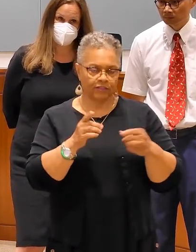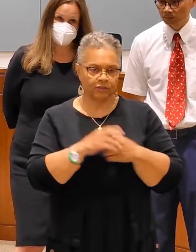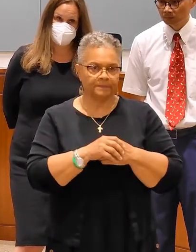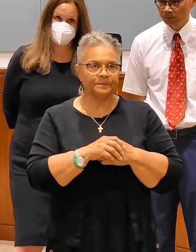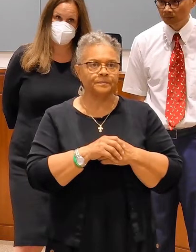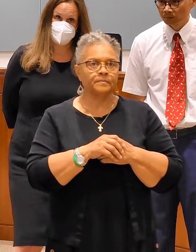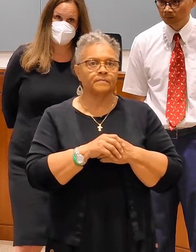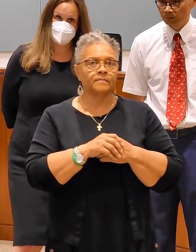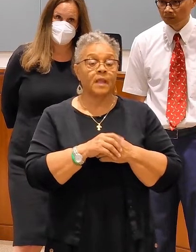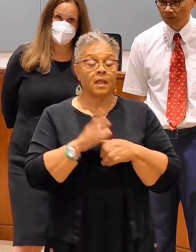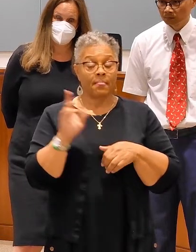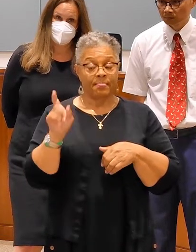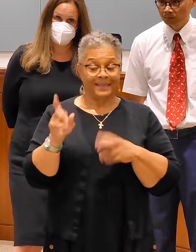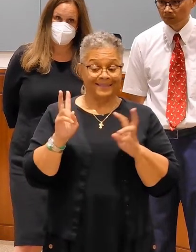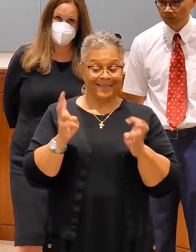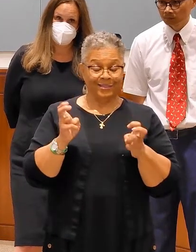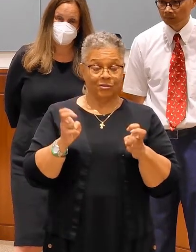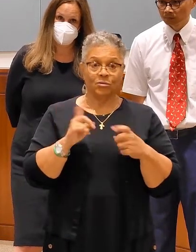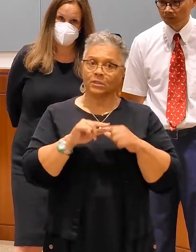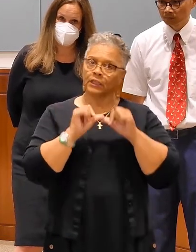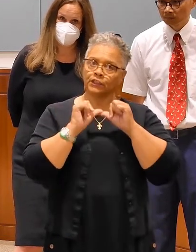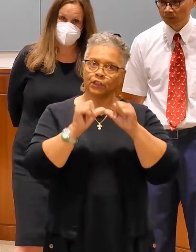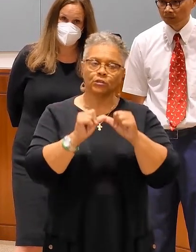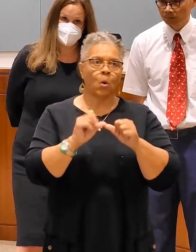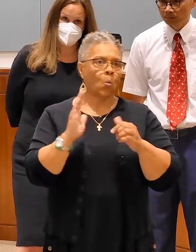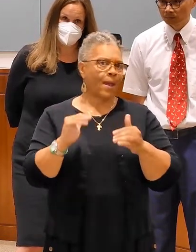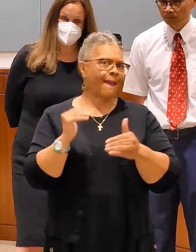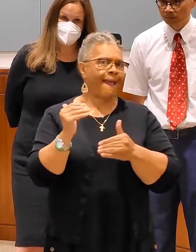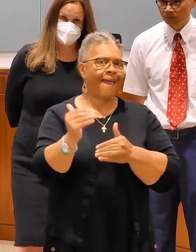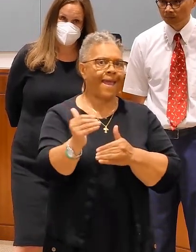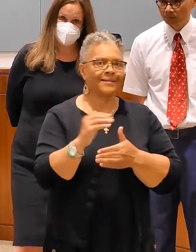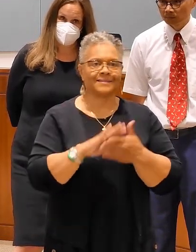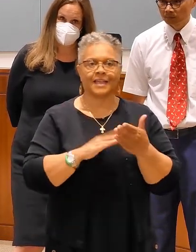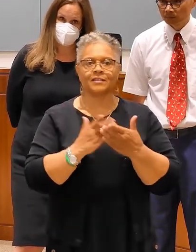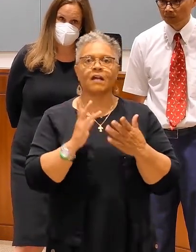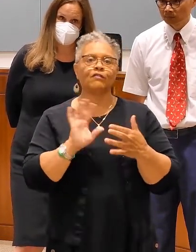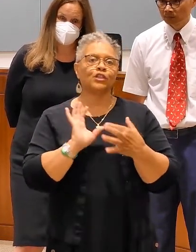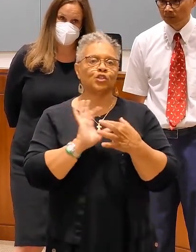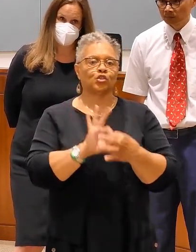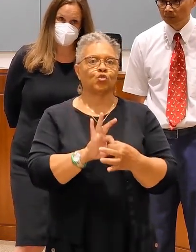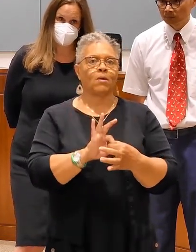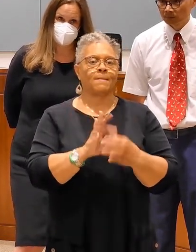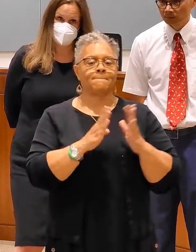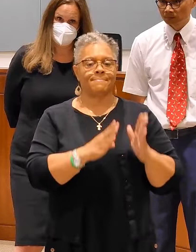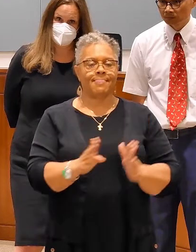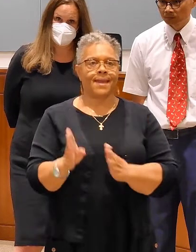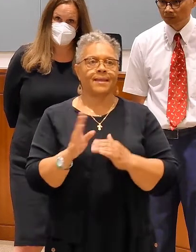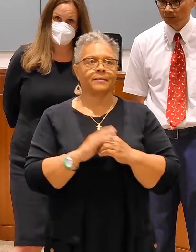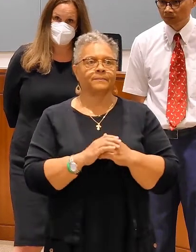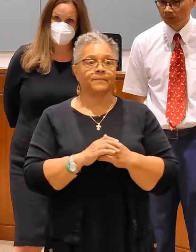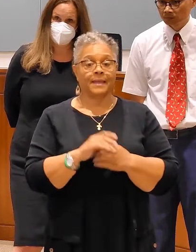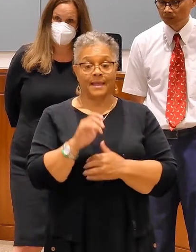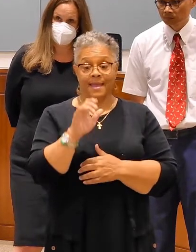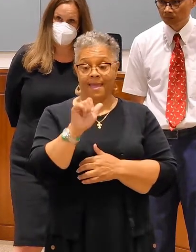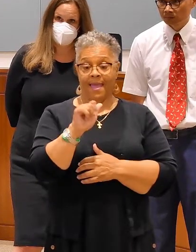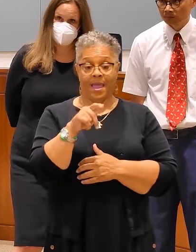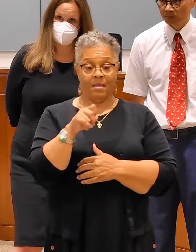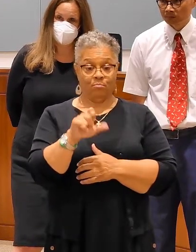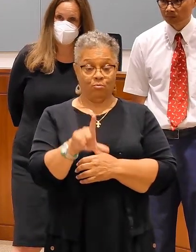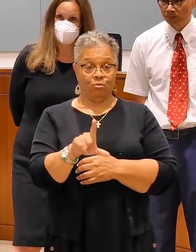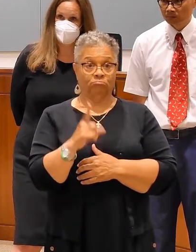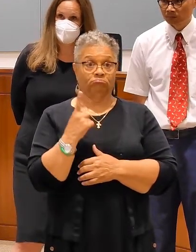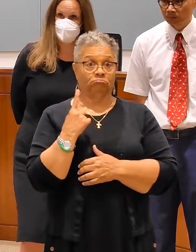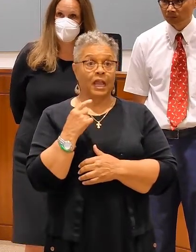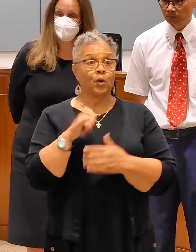has continued well ahead of schedule of this joint plan. In April, we